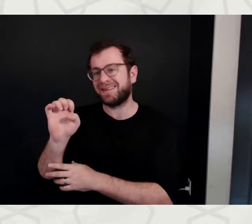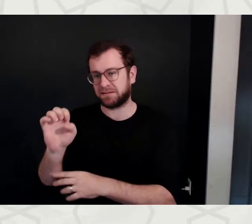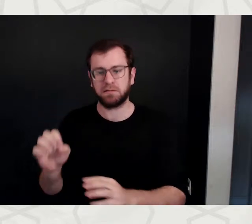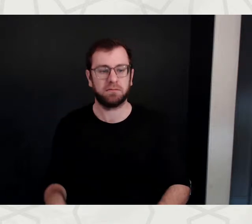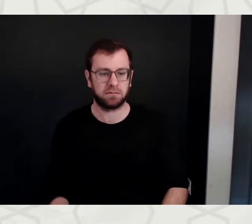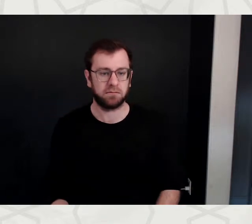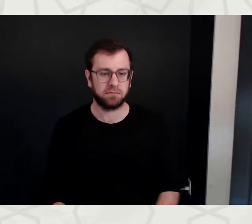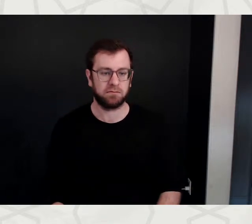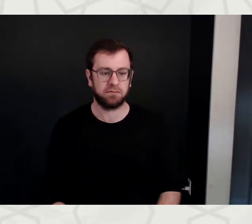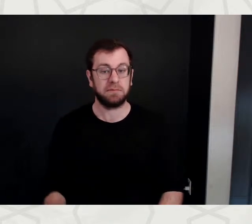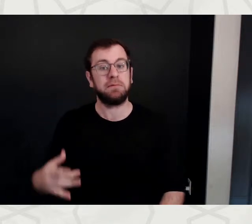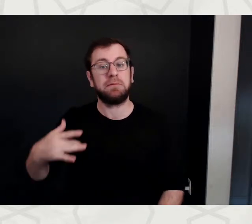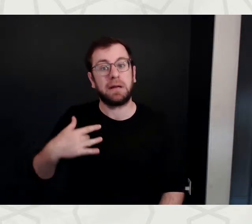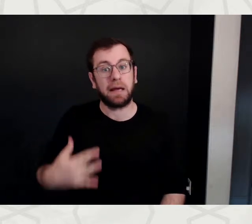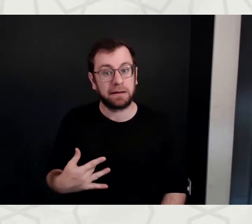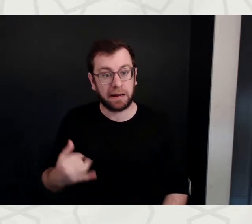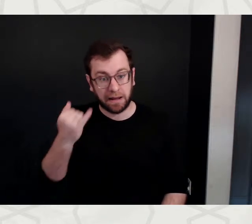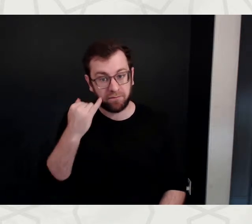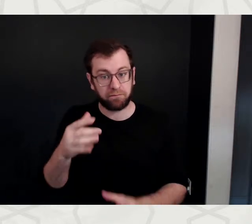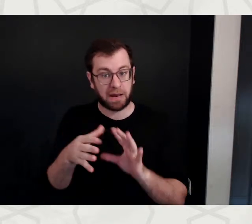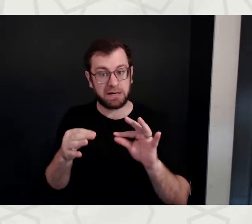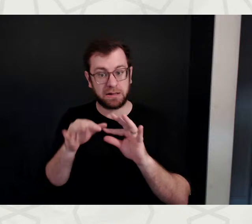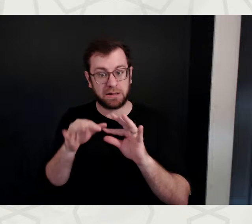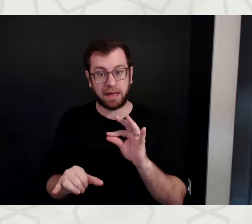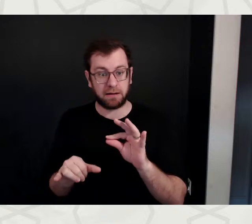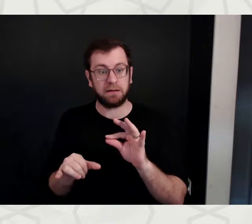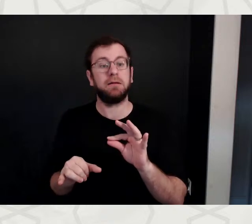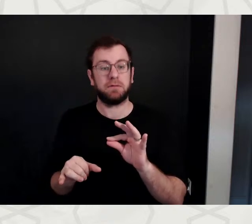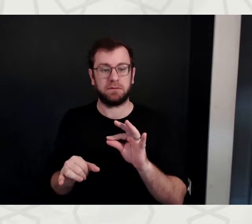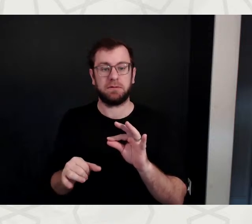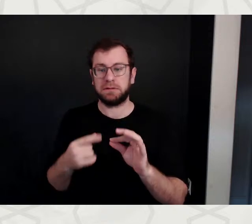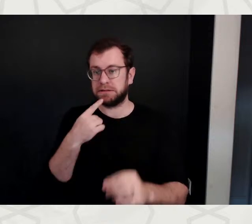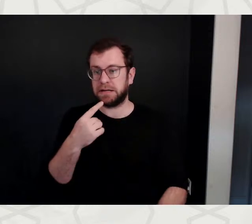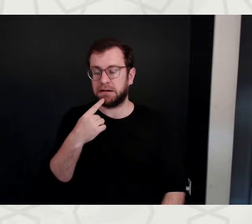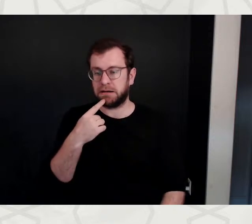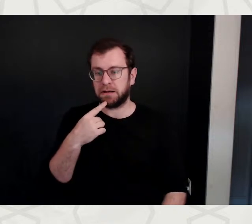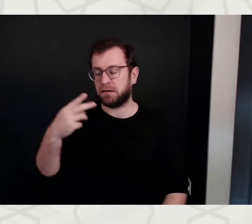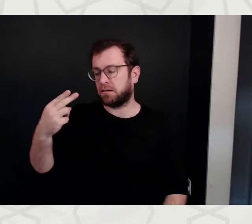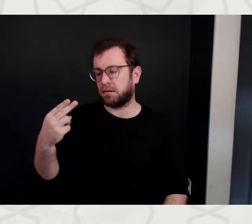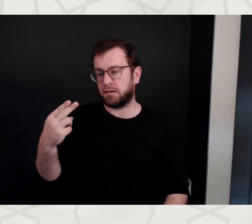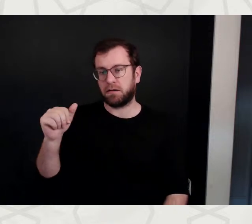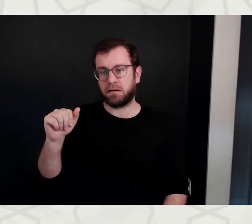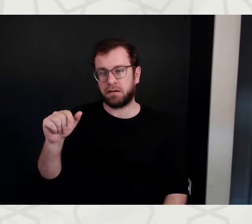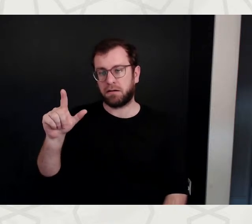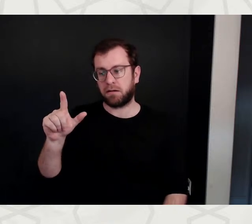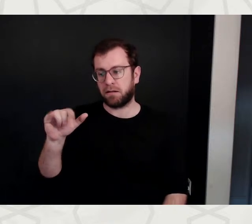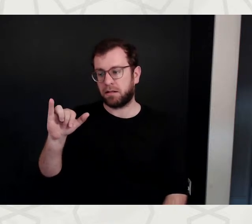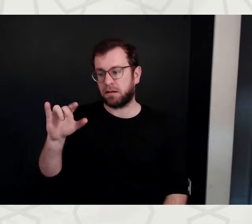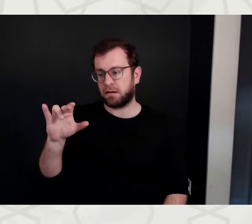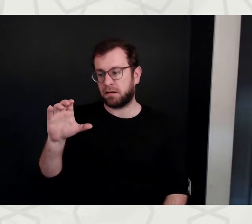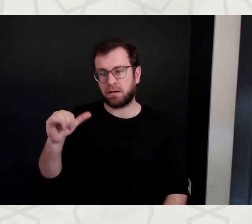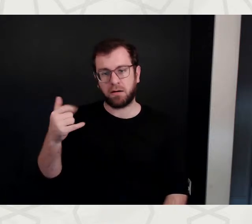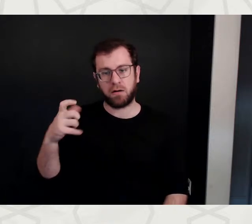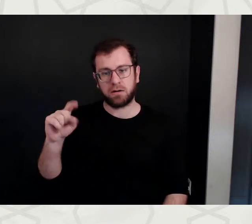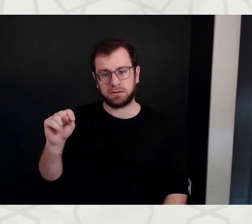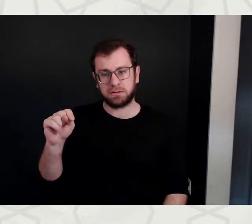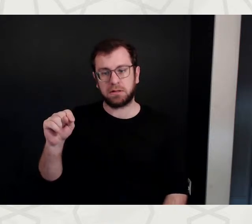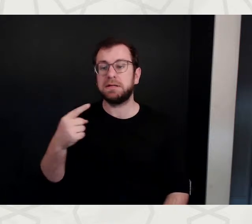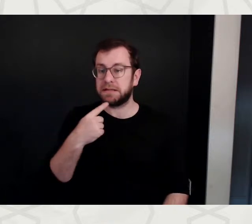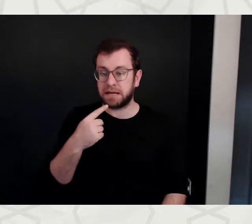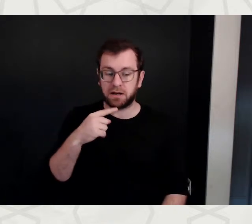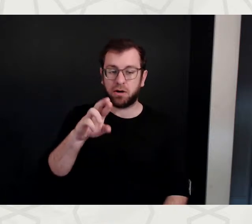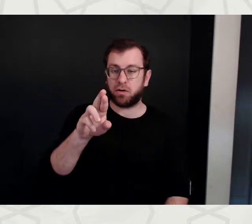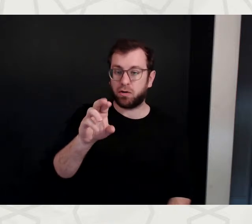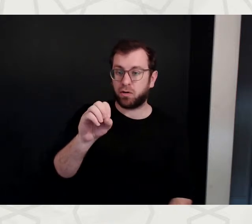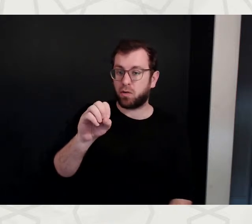Usually when genocide is mentioned, they will say the Holocaust. They will say Rwanda. They will